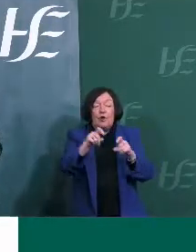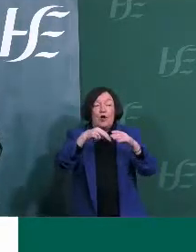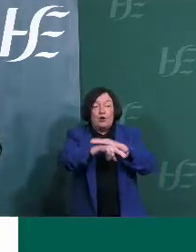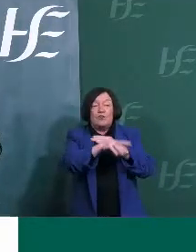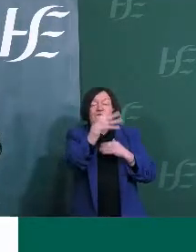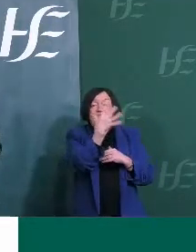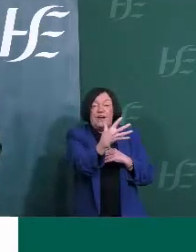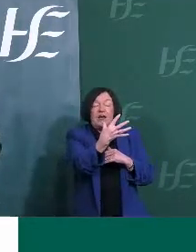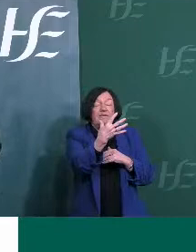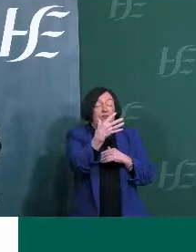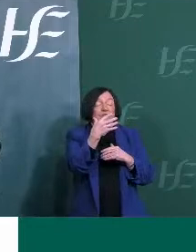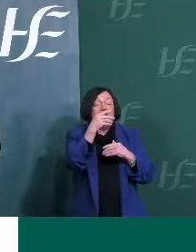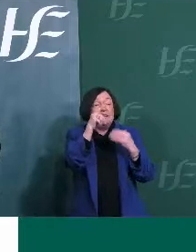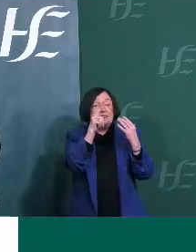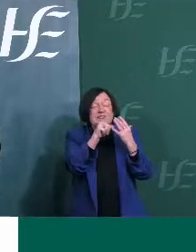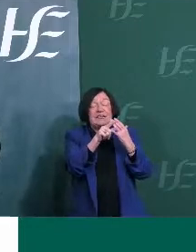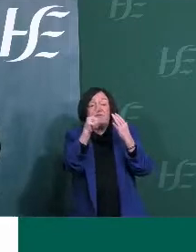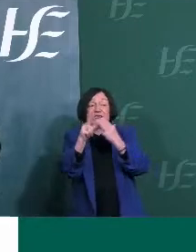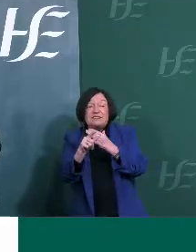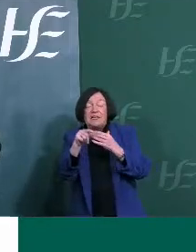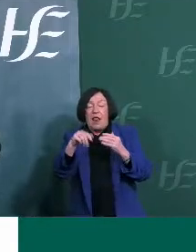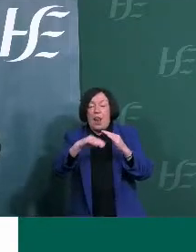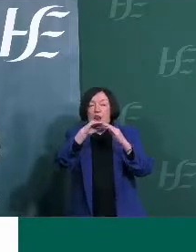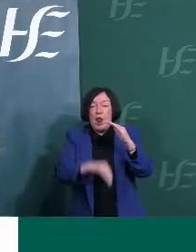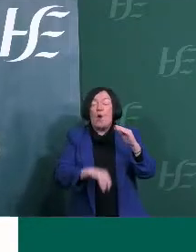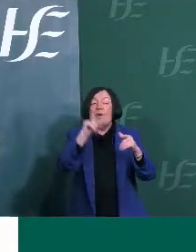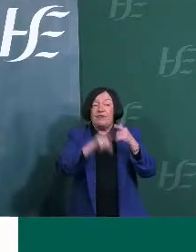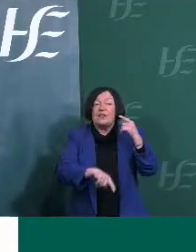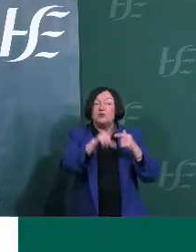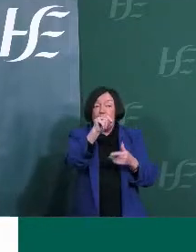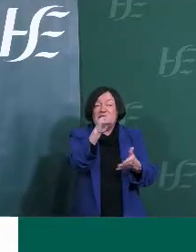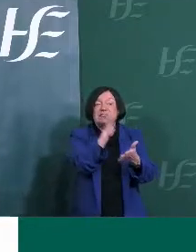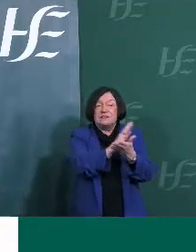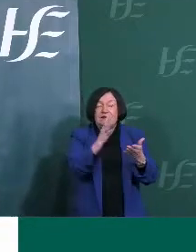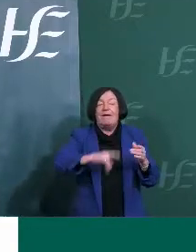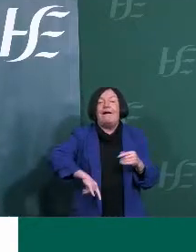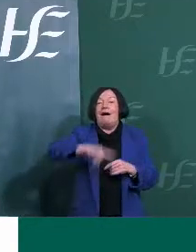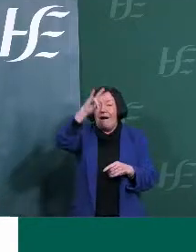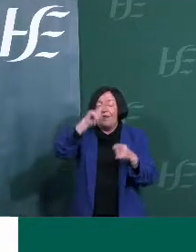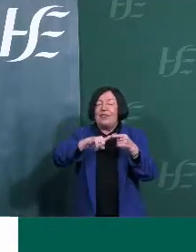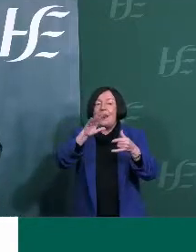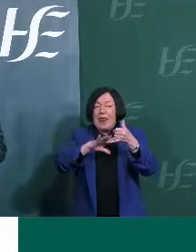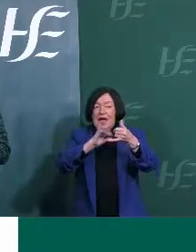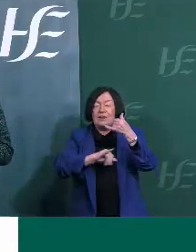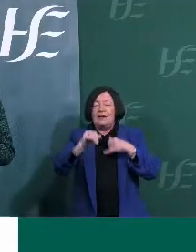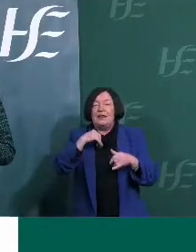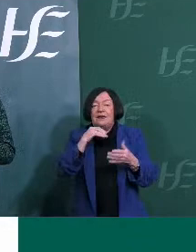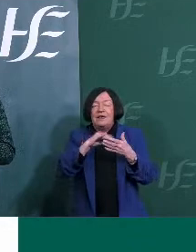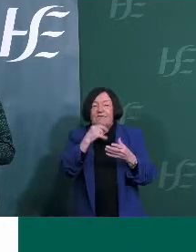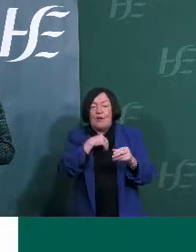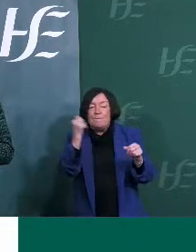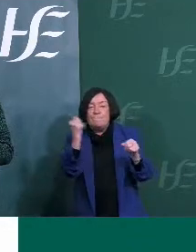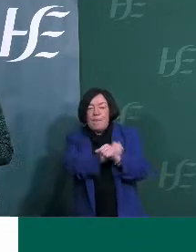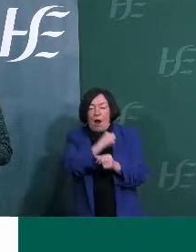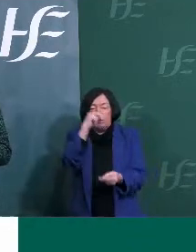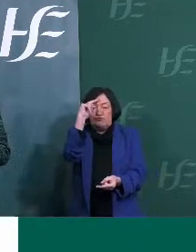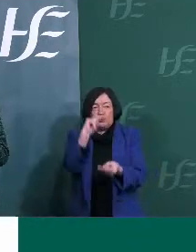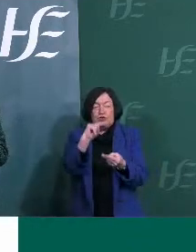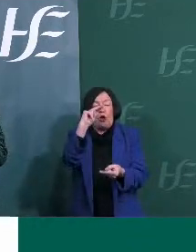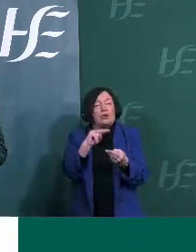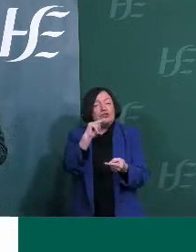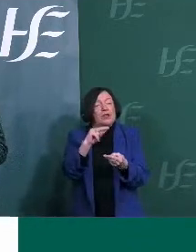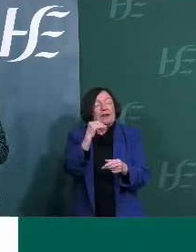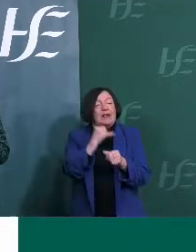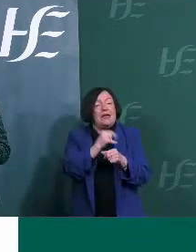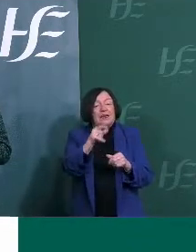so 477, significantly lower than 2019, higher than last year. Last year we had a very marked reduction in our delayed transfers